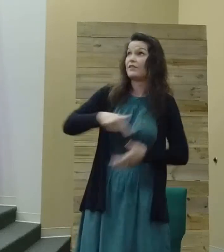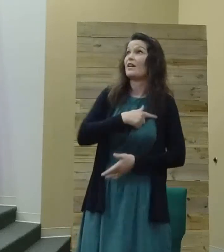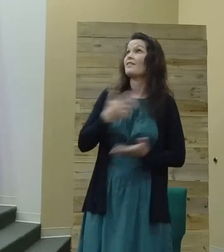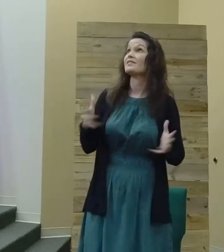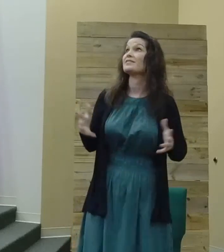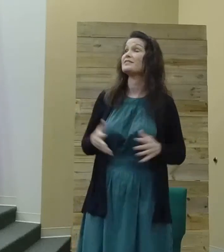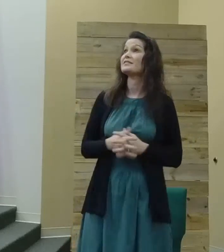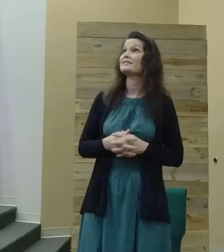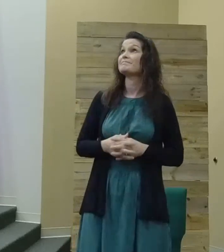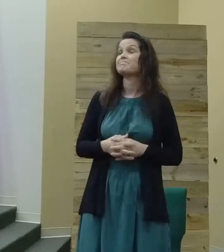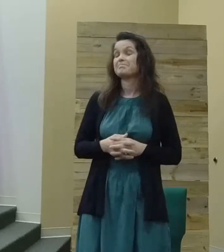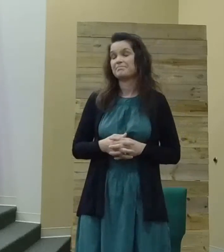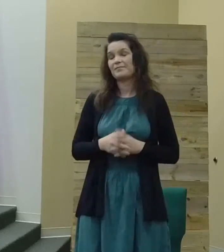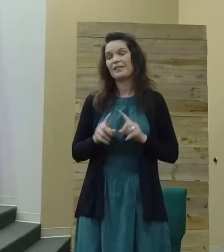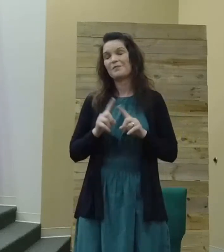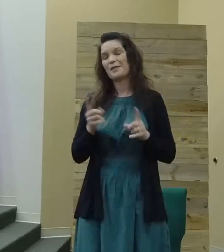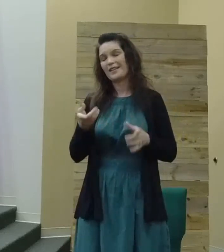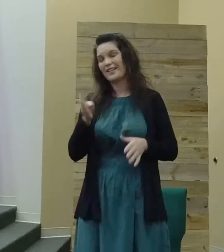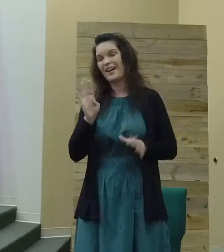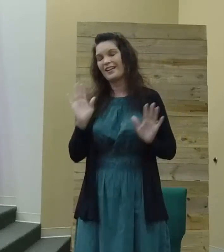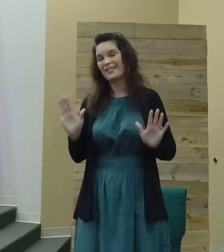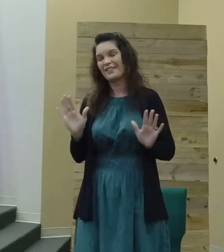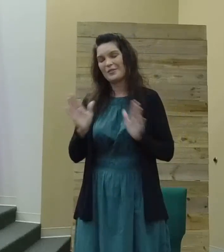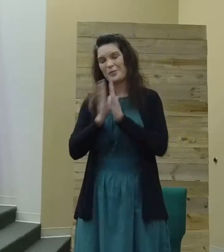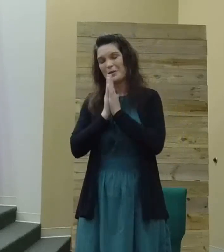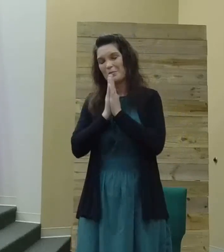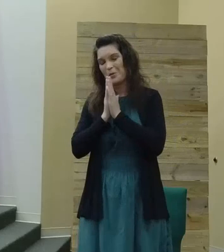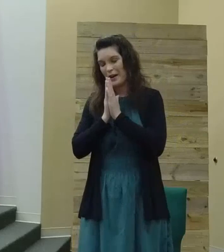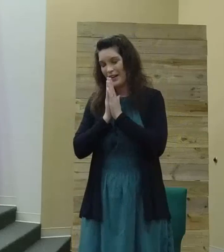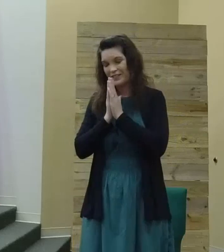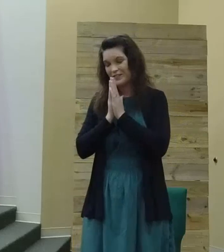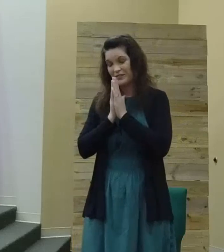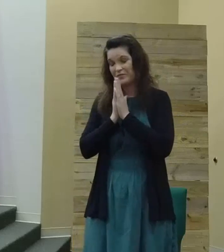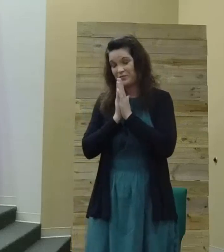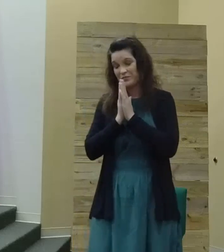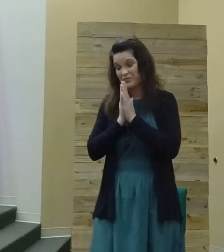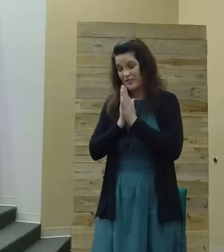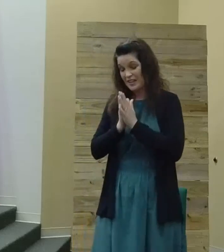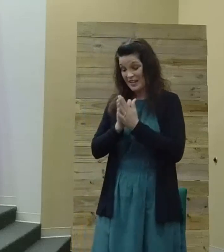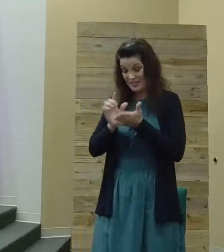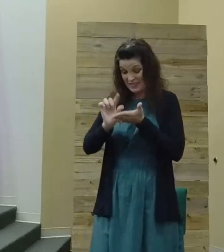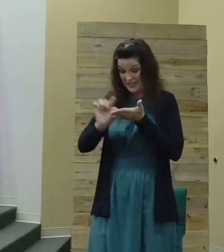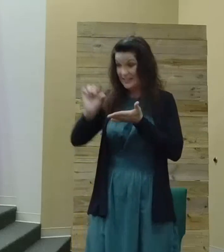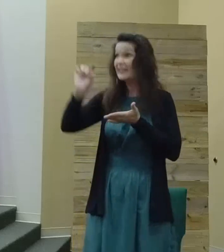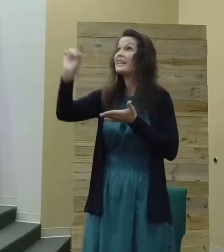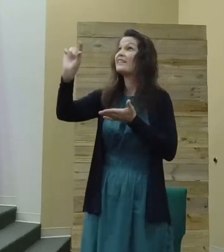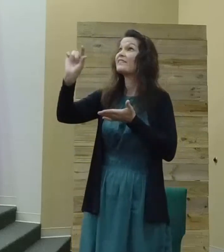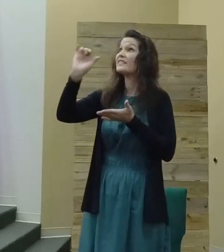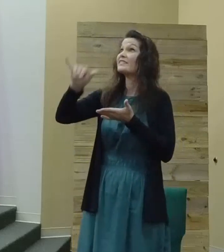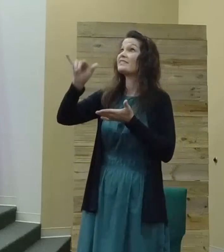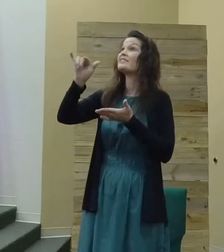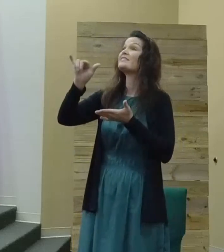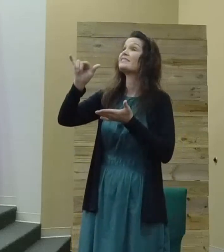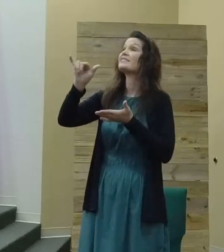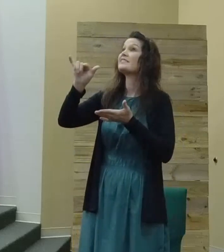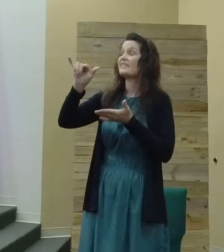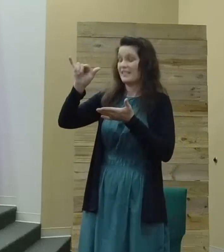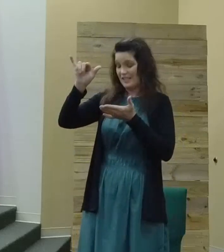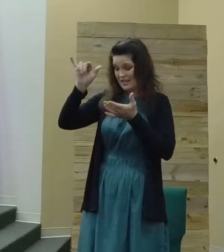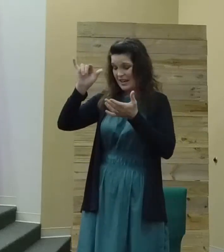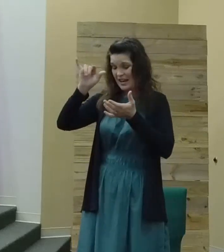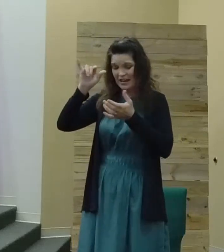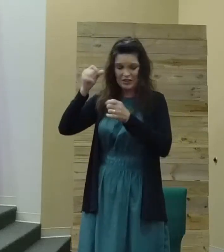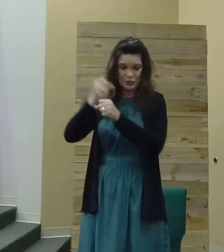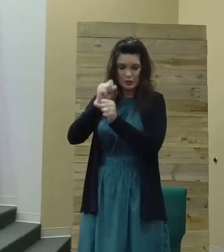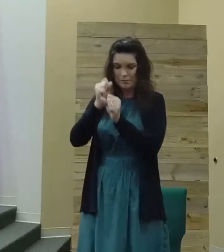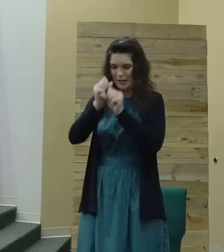with. But then, God, we pray that you would take what we are giving and